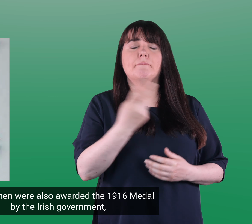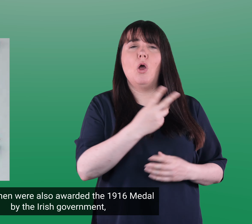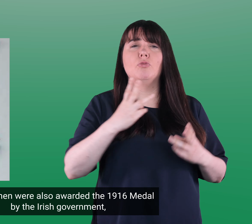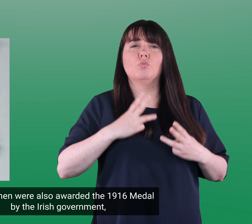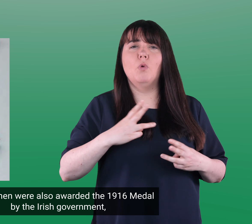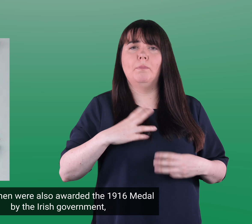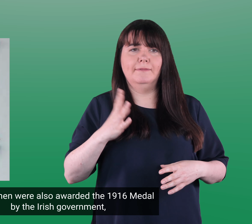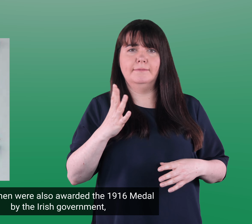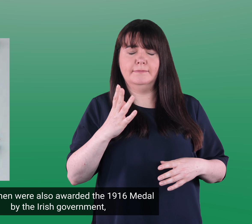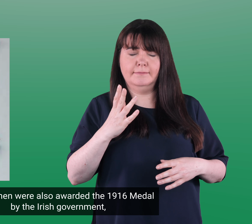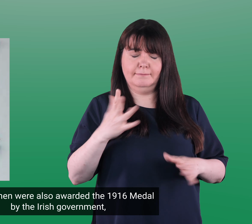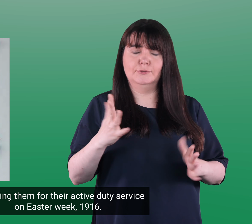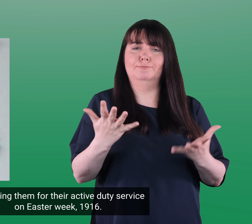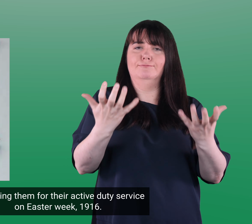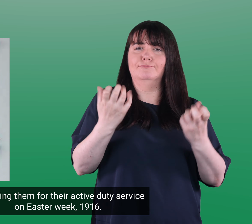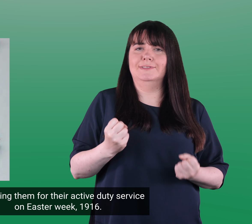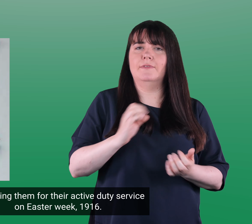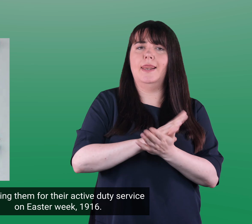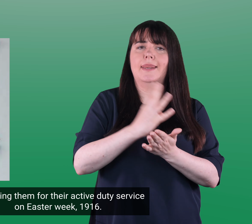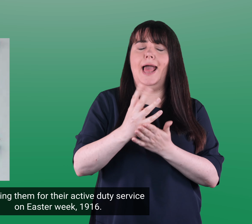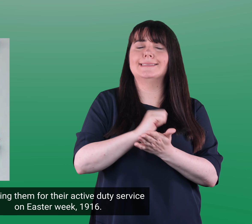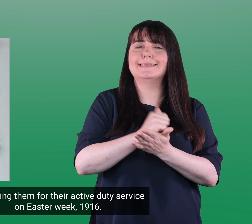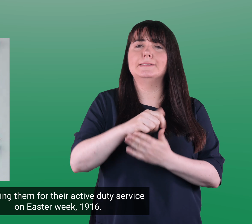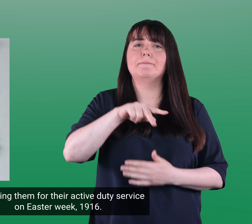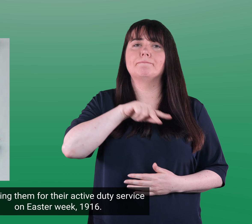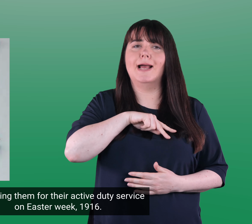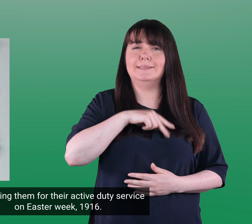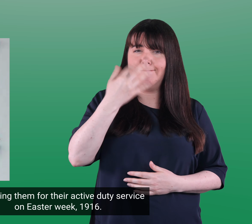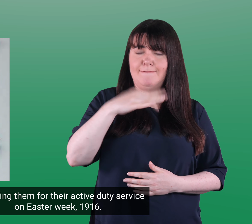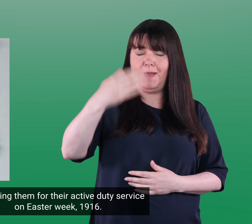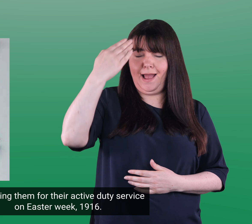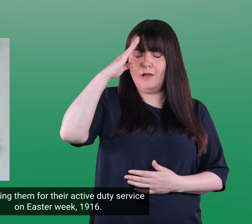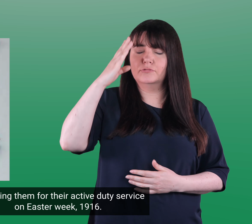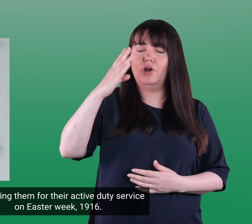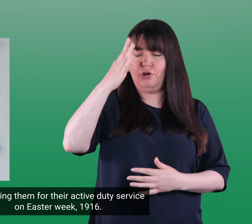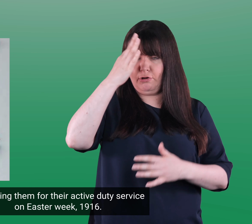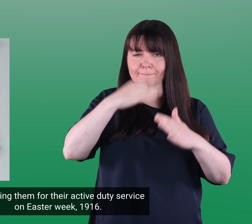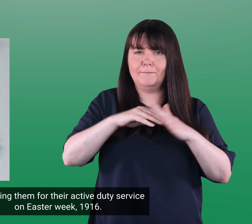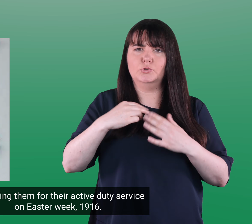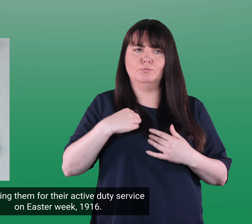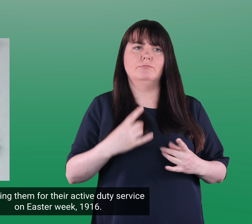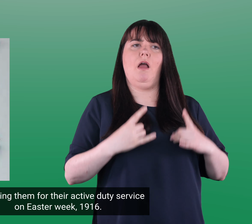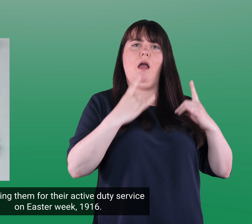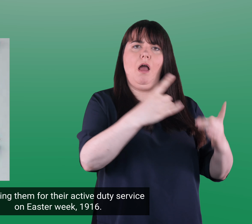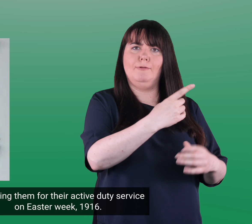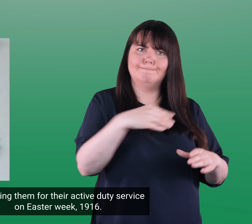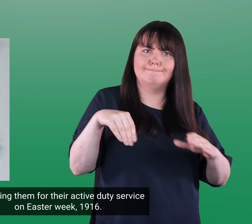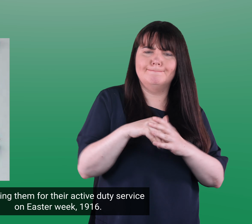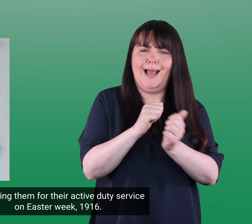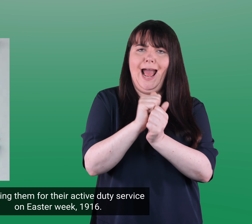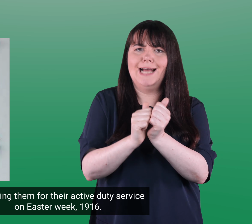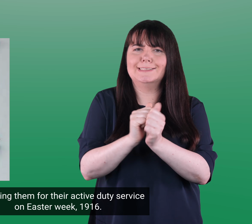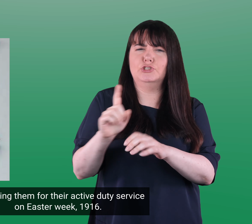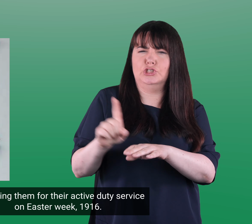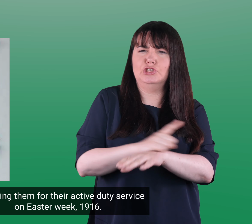government, honouring them for their active duty service on Easter week 1916.